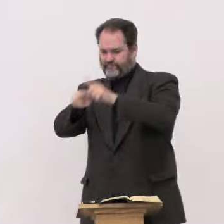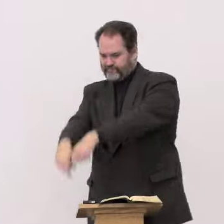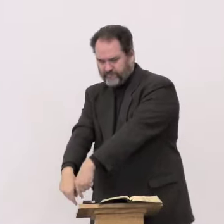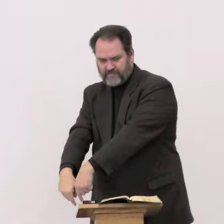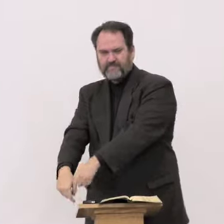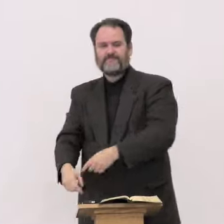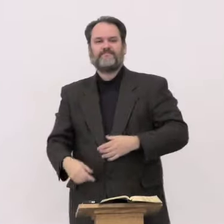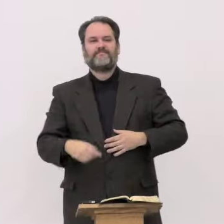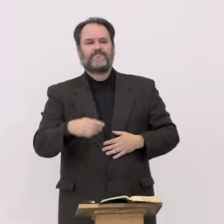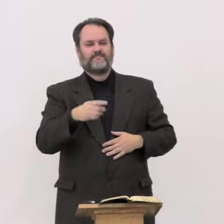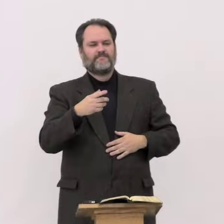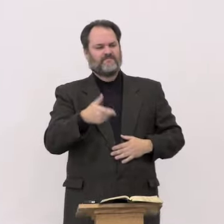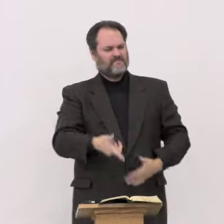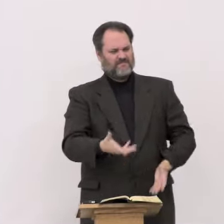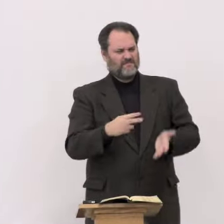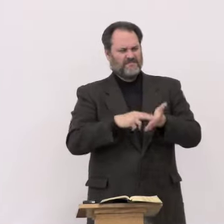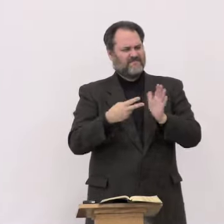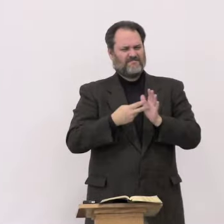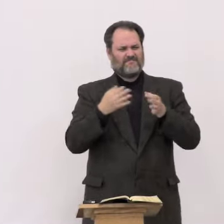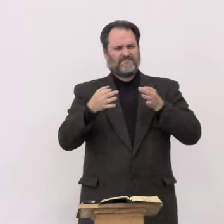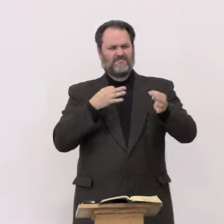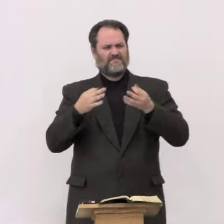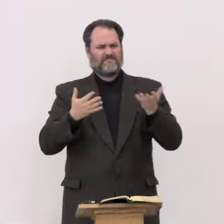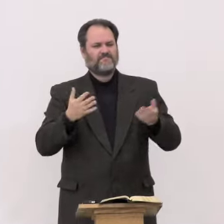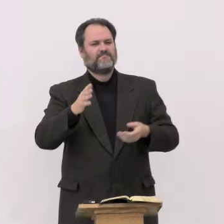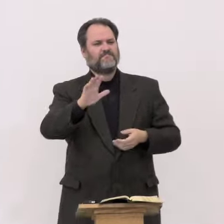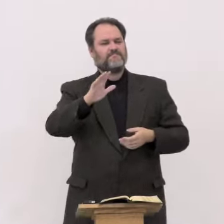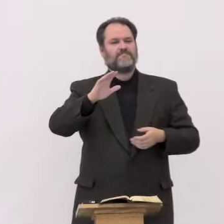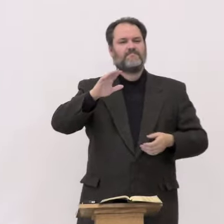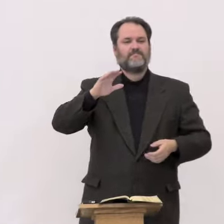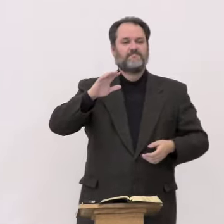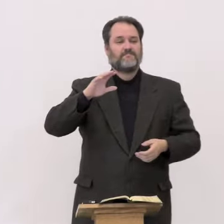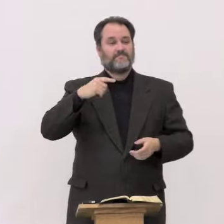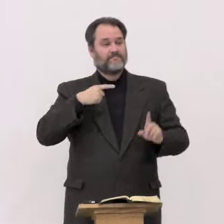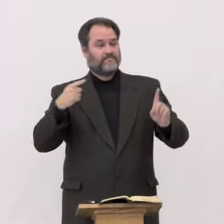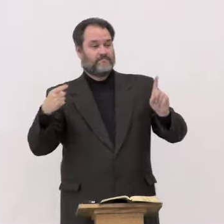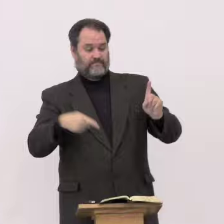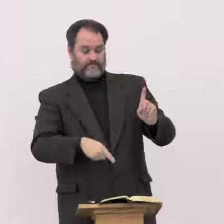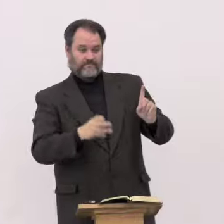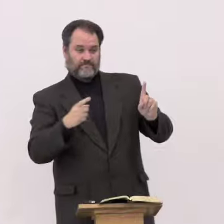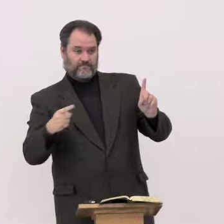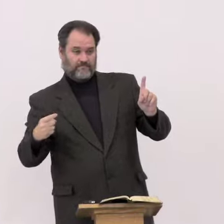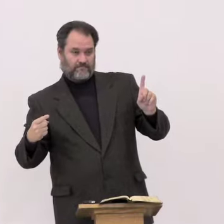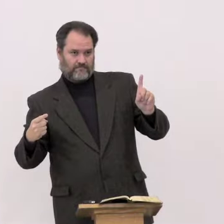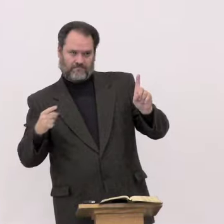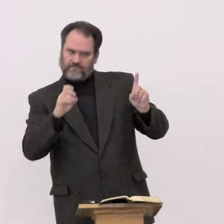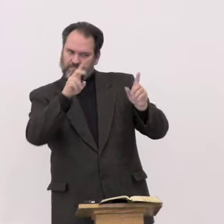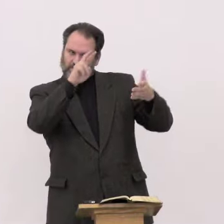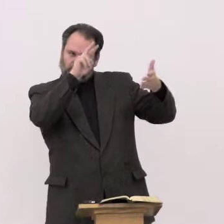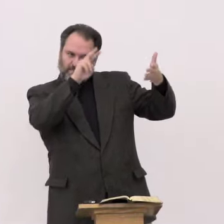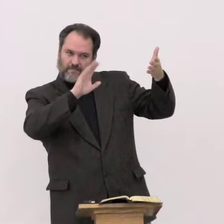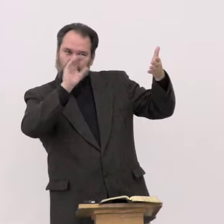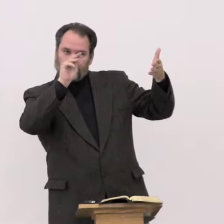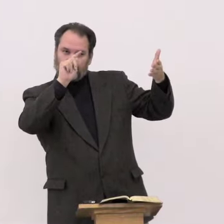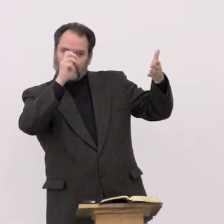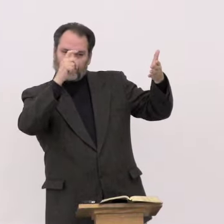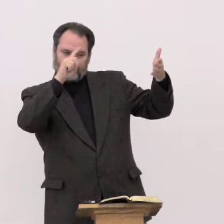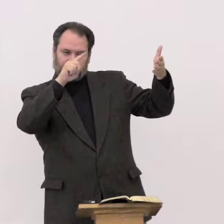Now, with that verse, blind person leading another blind person, what does that really mean? Now, you have to read